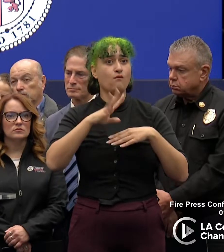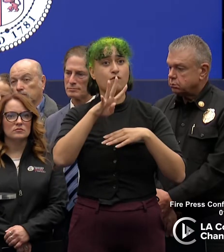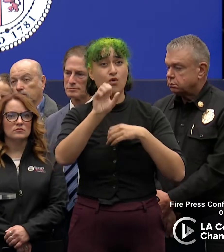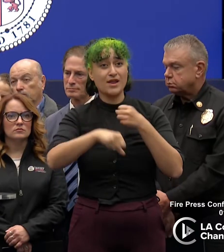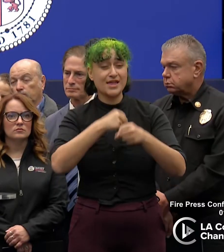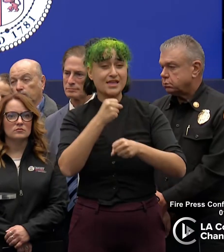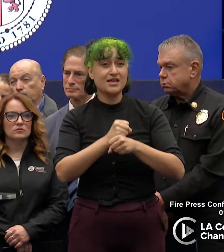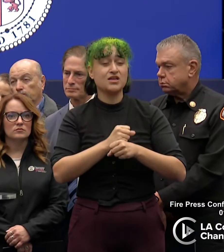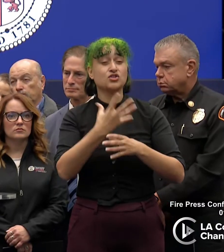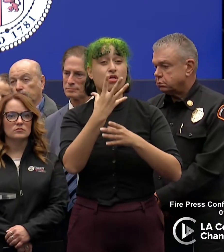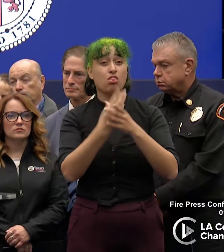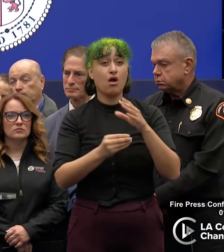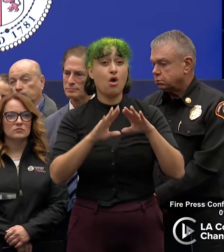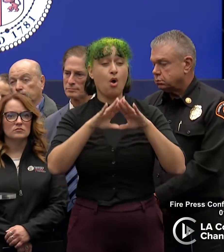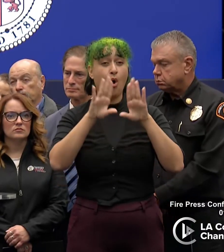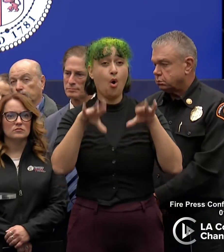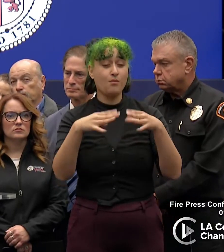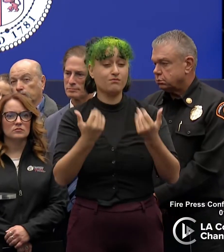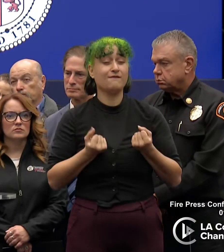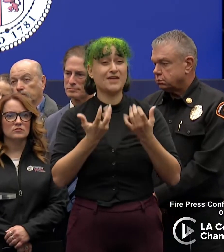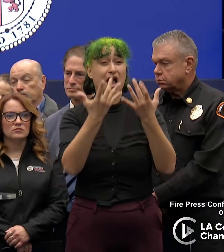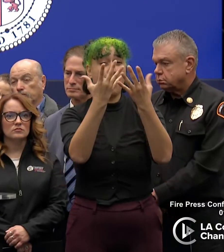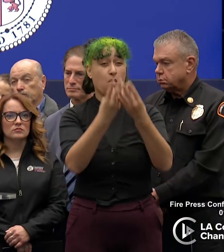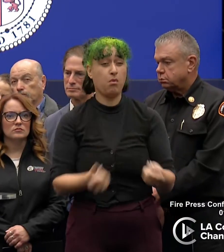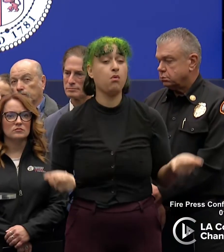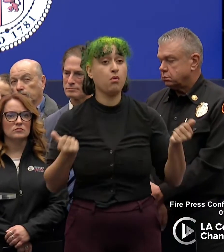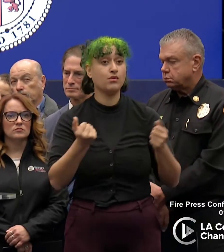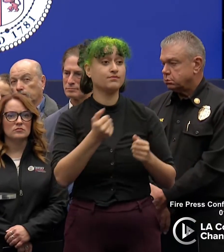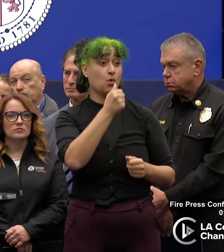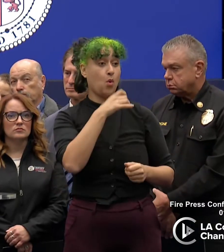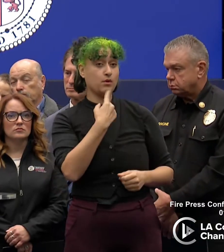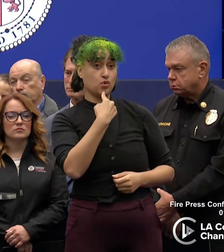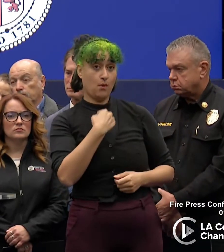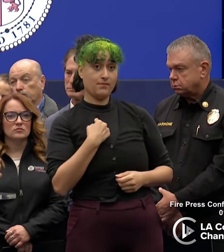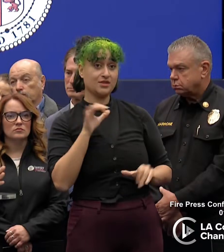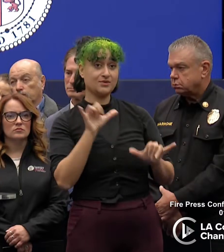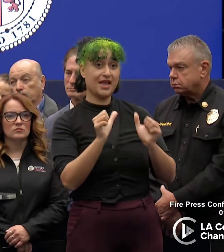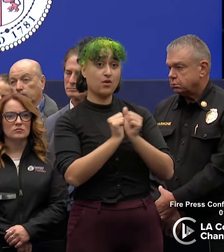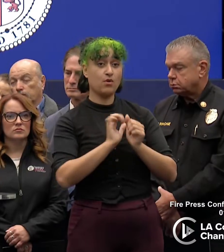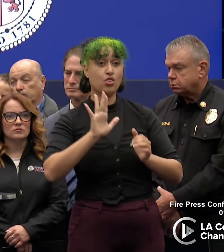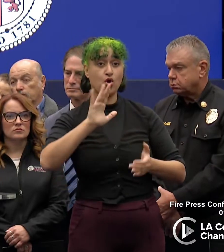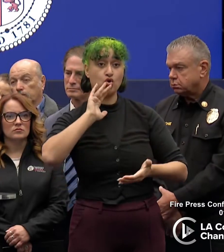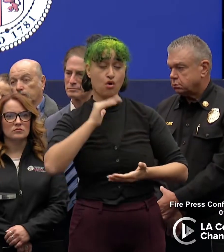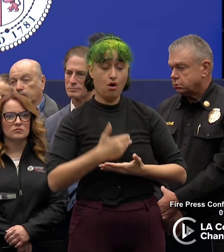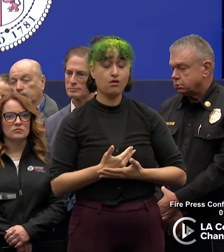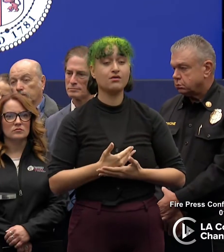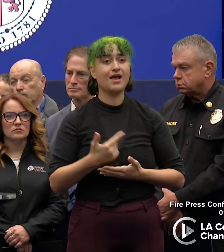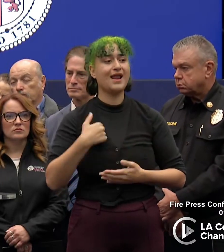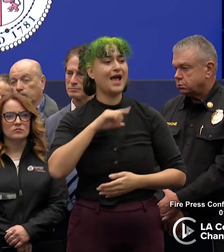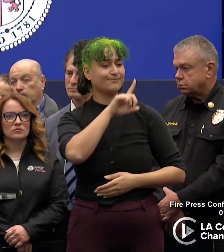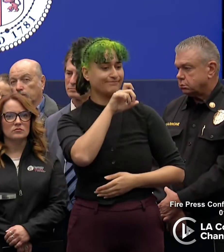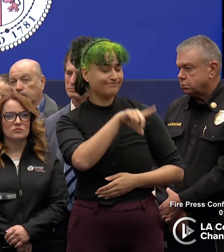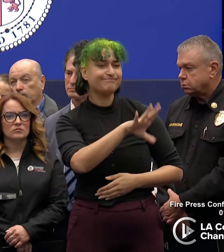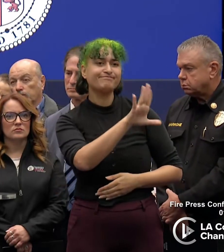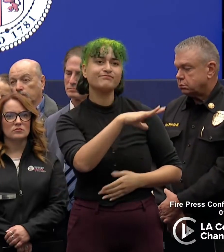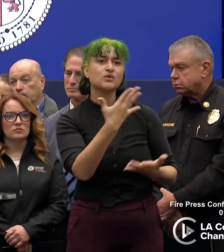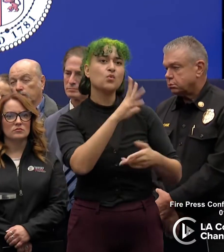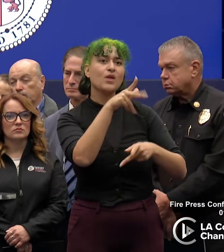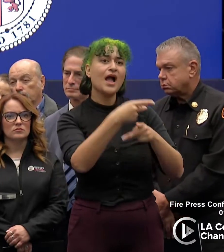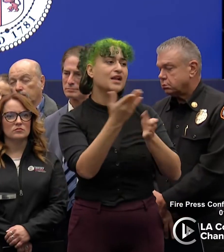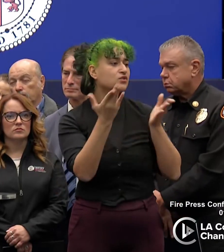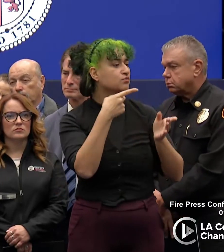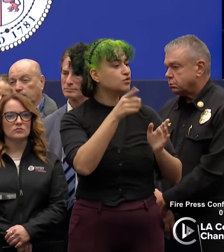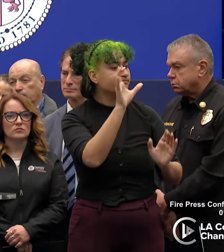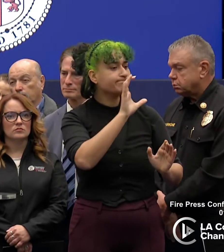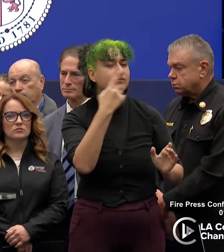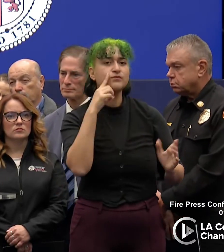years, and she lost her home. She told me that she was staying with her daughter, and I asked her what kind of services